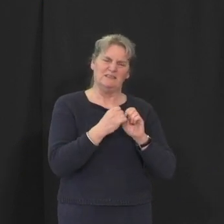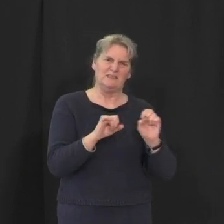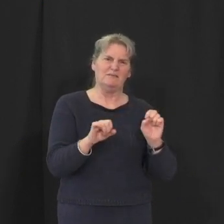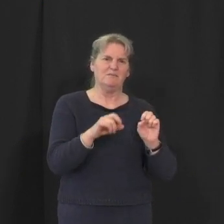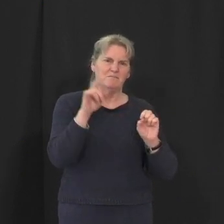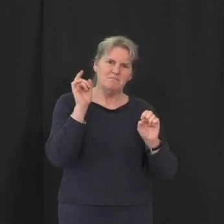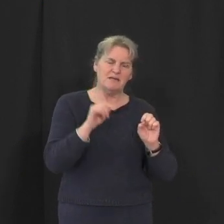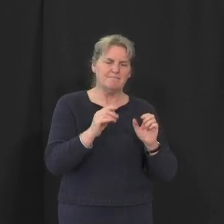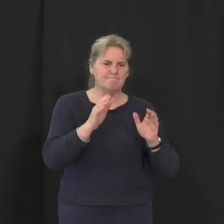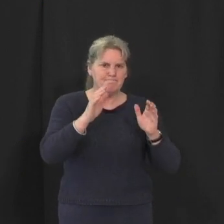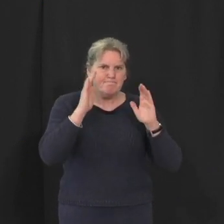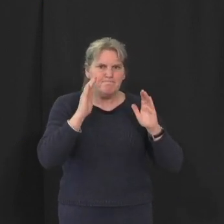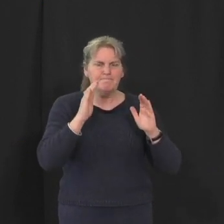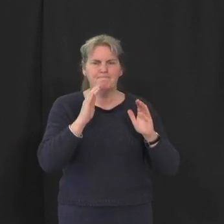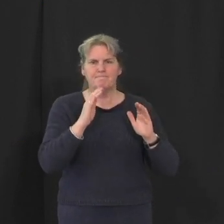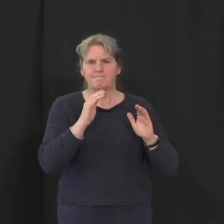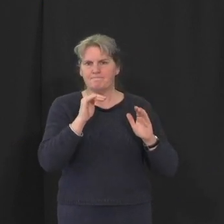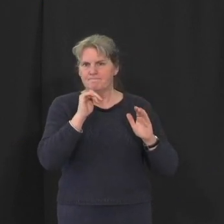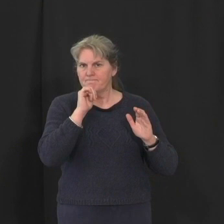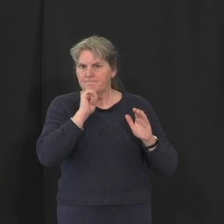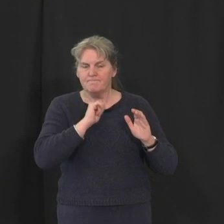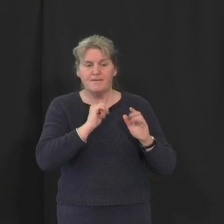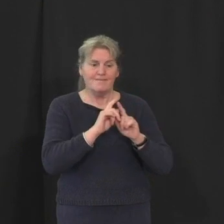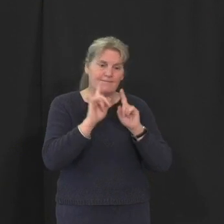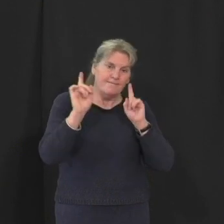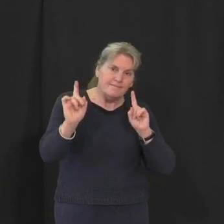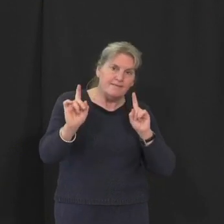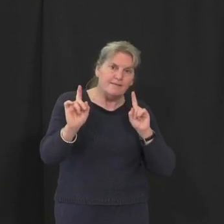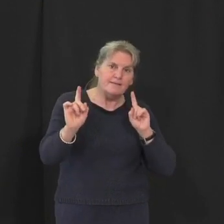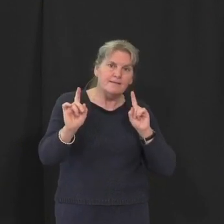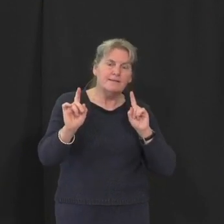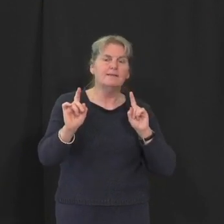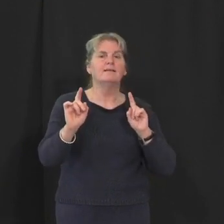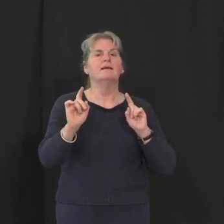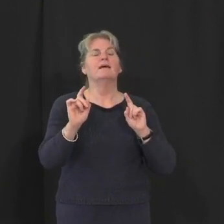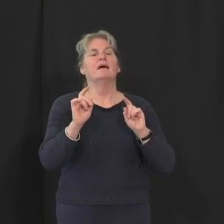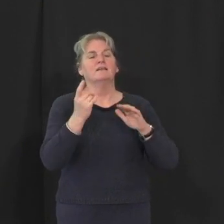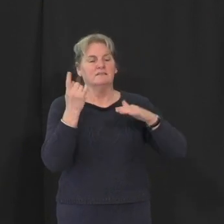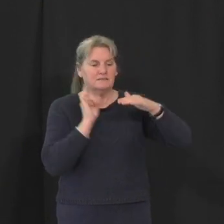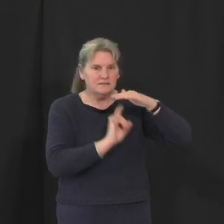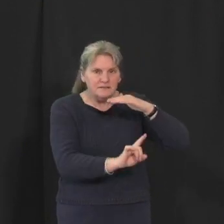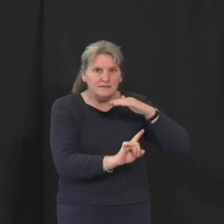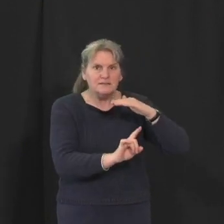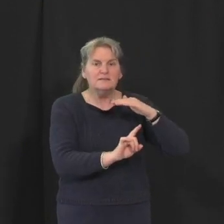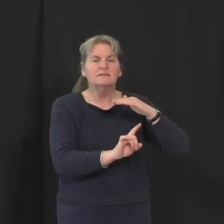safety, of vigilance. Again, physical distancing, social isolation, or